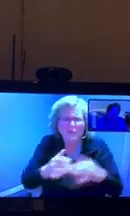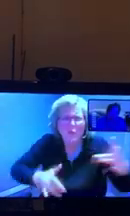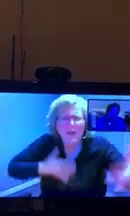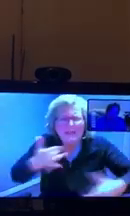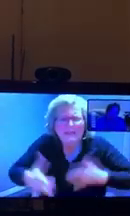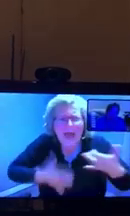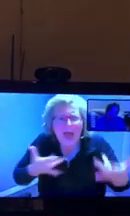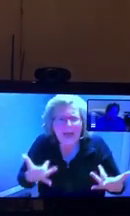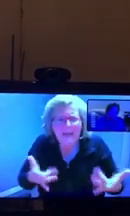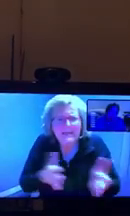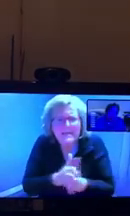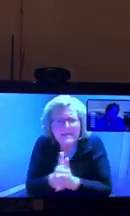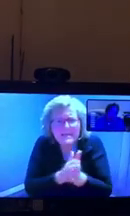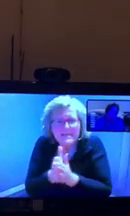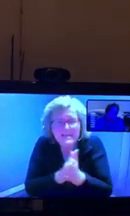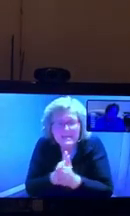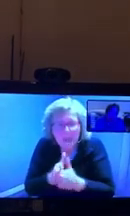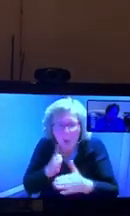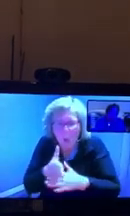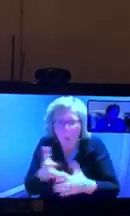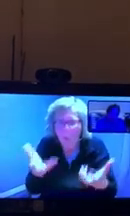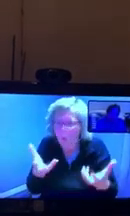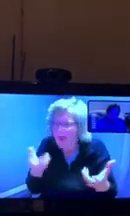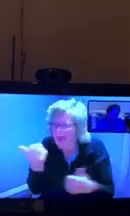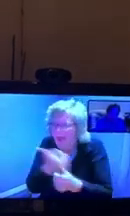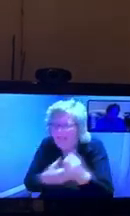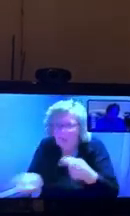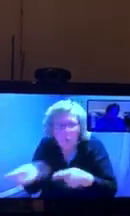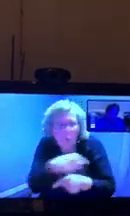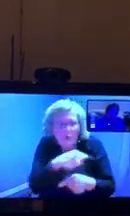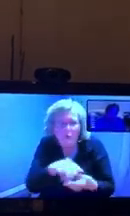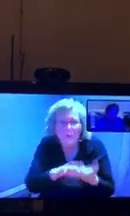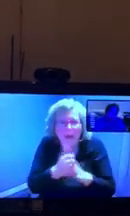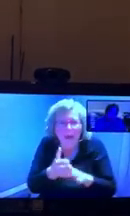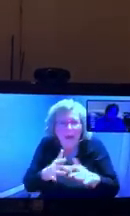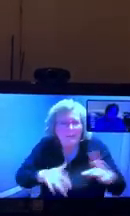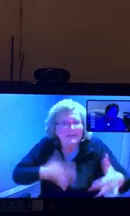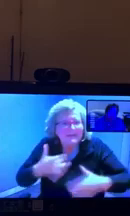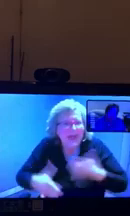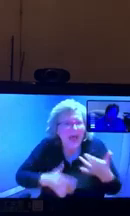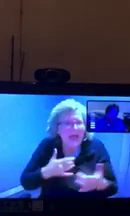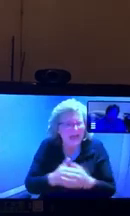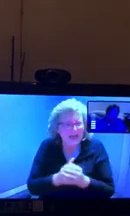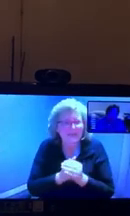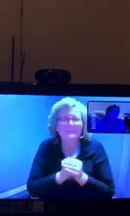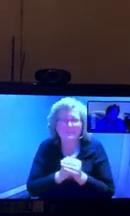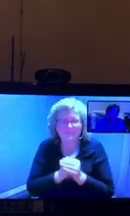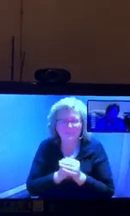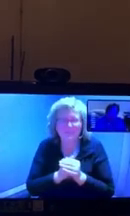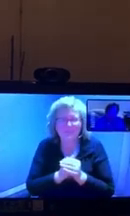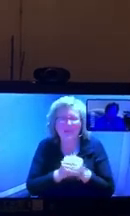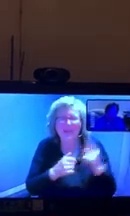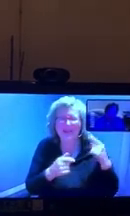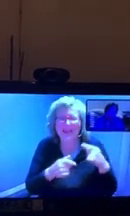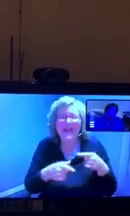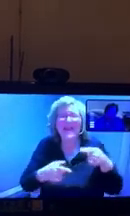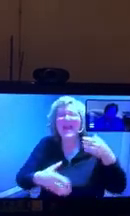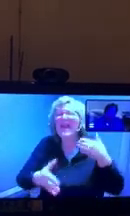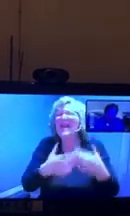you to cross that plane and get excited a bit, it might be a little bit better. I'll drink coffee next time. Anyway, guys, I'd